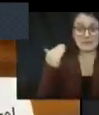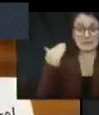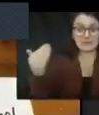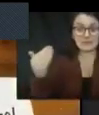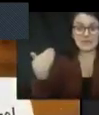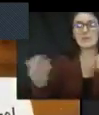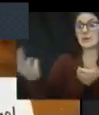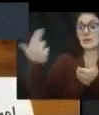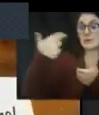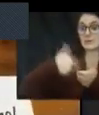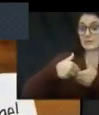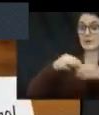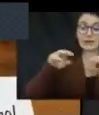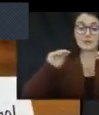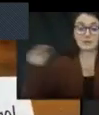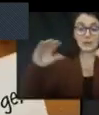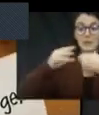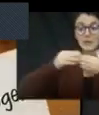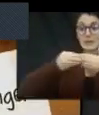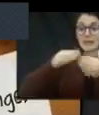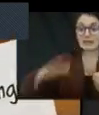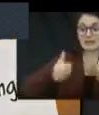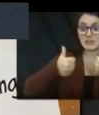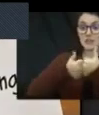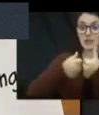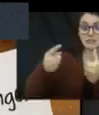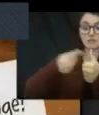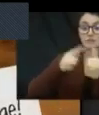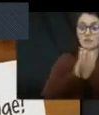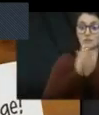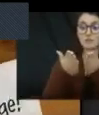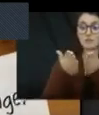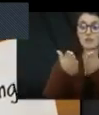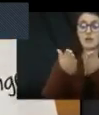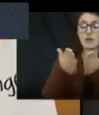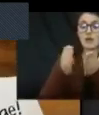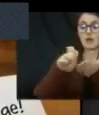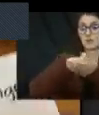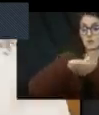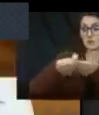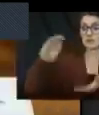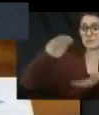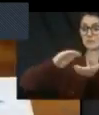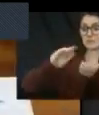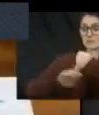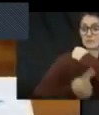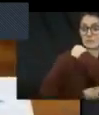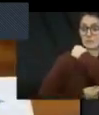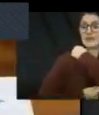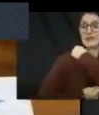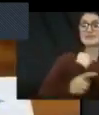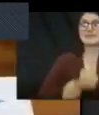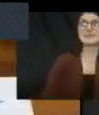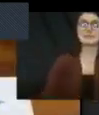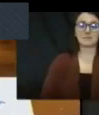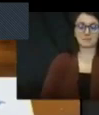called Join the No Plastic Challenge, a first book of reducing waste, written and illustrated by Scott Ritchie.